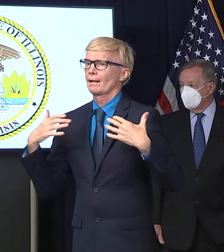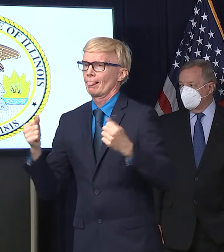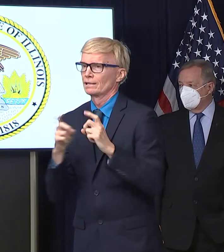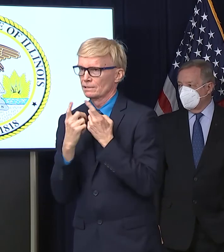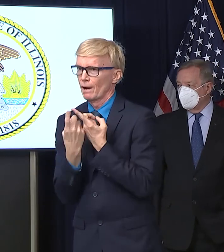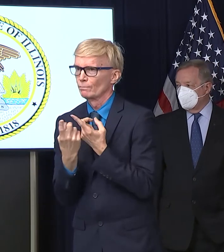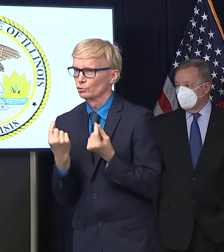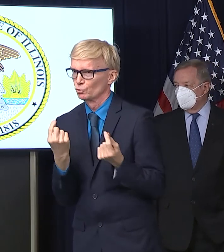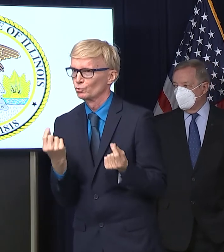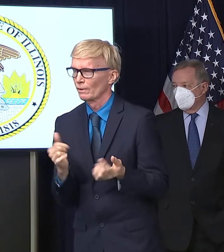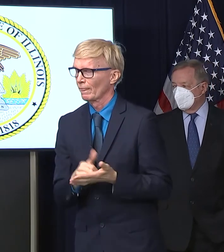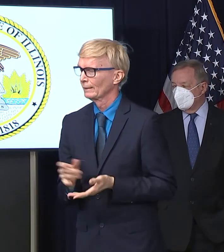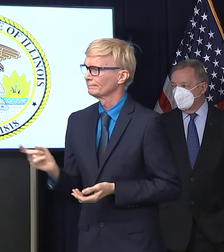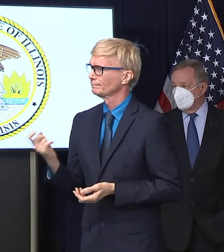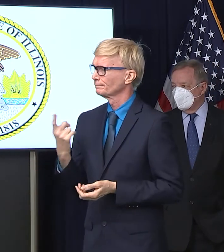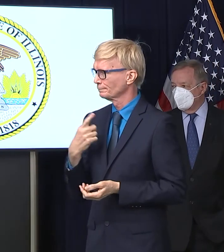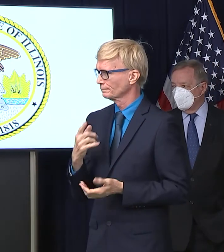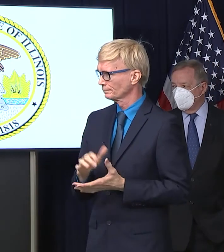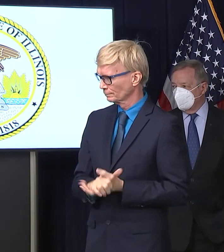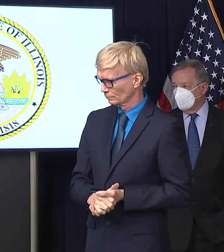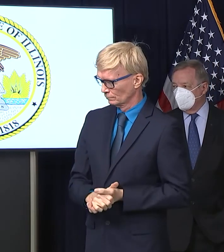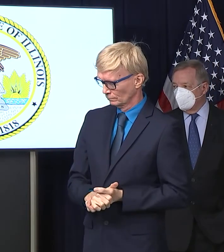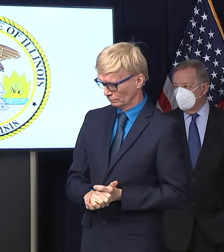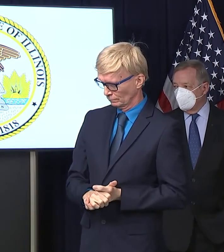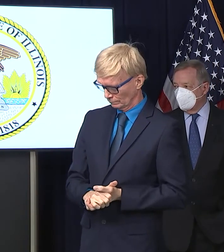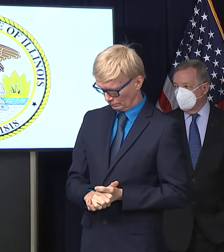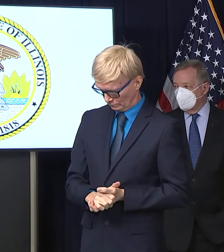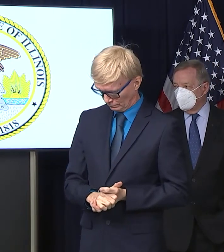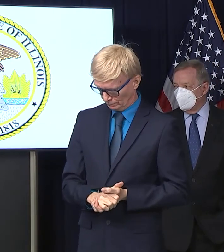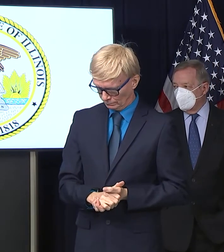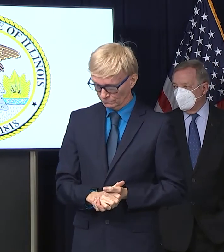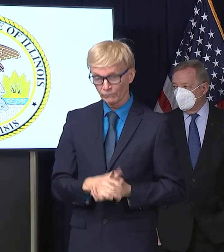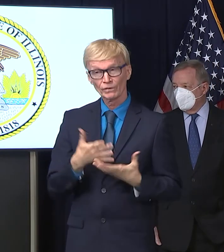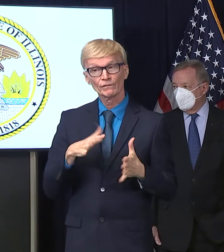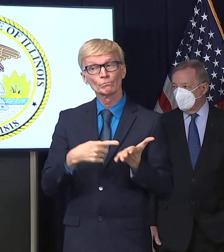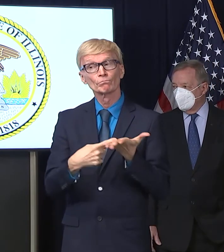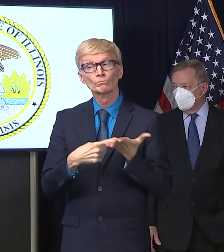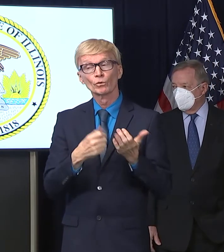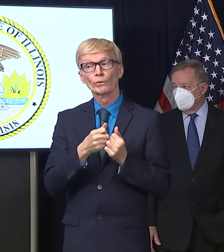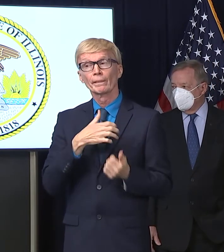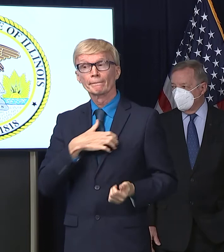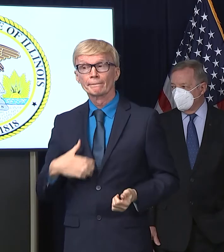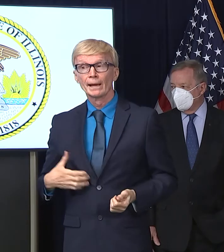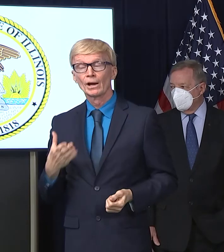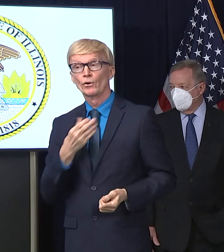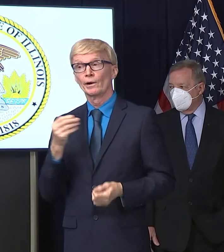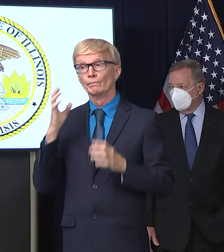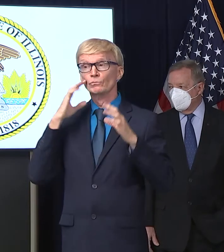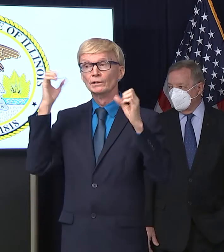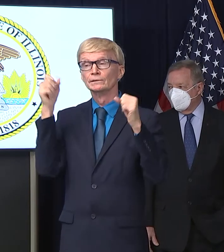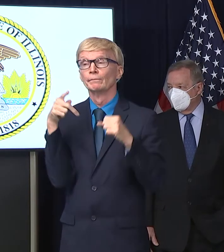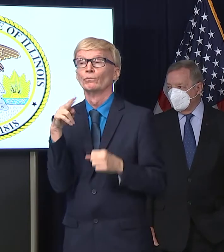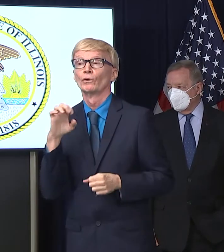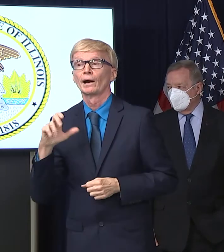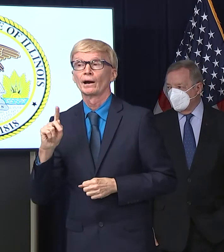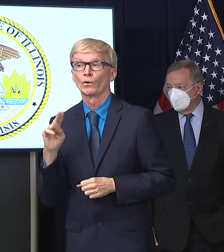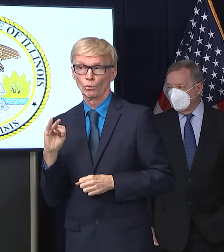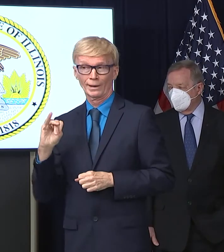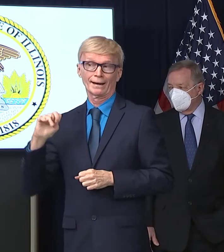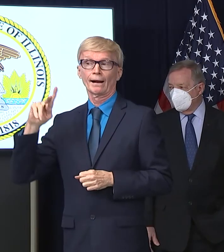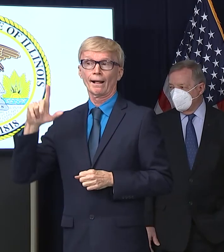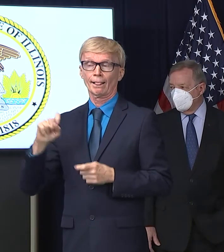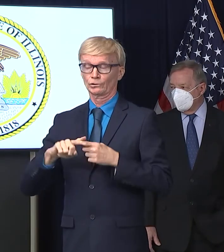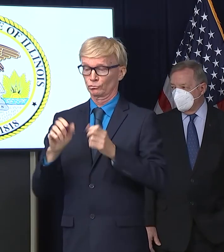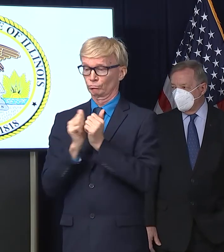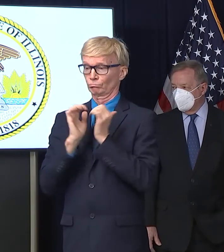Dan Petrella at the Tribune. Governor, have you had direct conversations with Mayor Lightfoot and President Preckwinkle to try and convince them to join the state in expanding eligibility